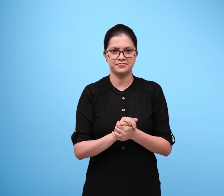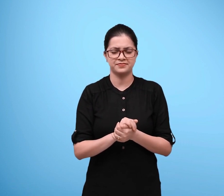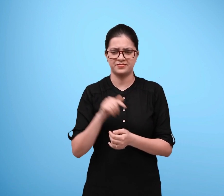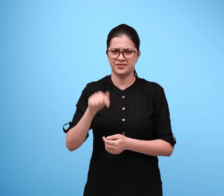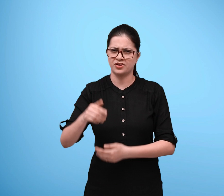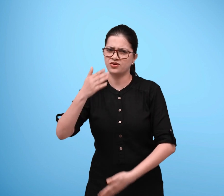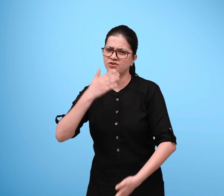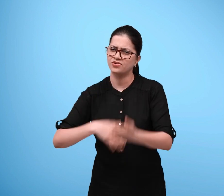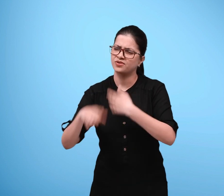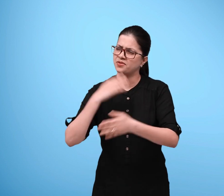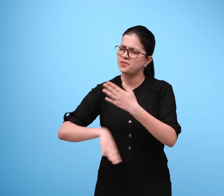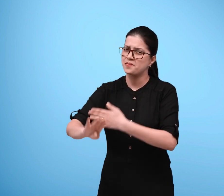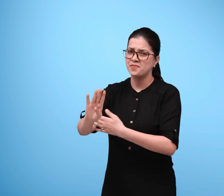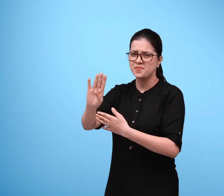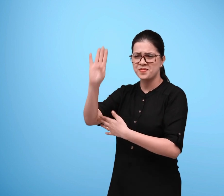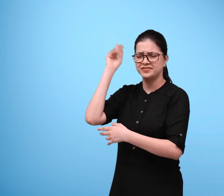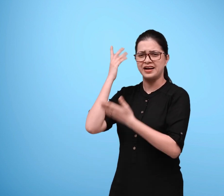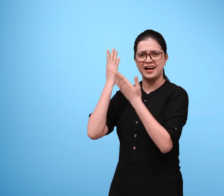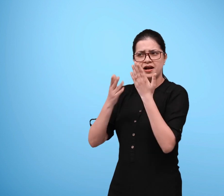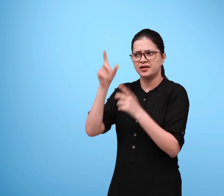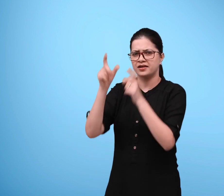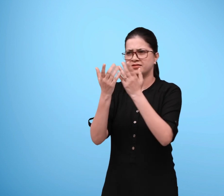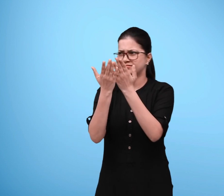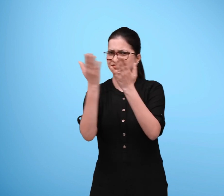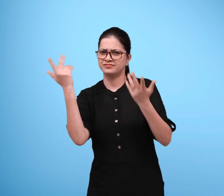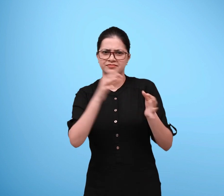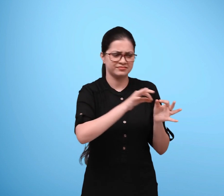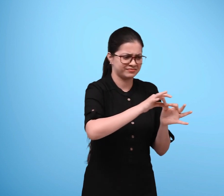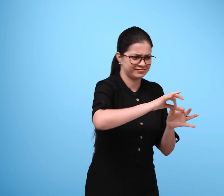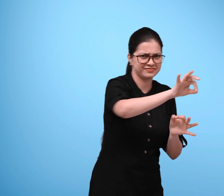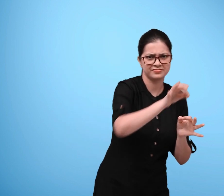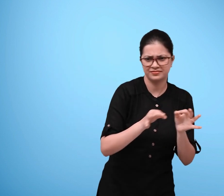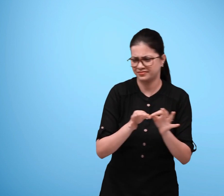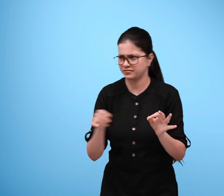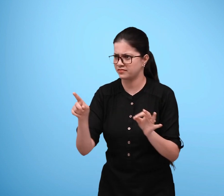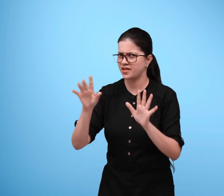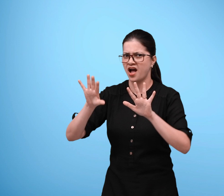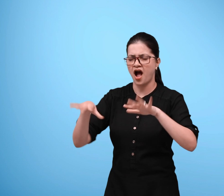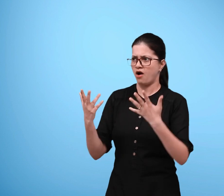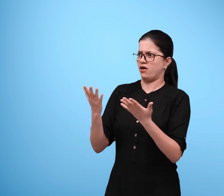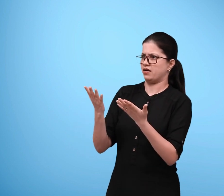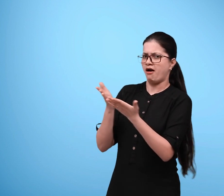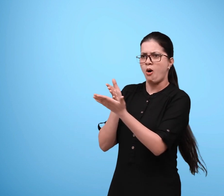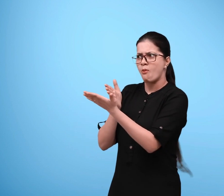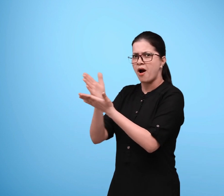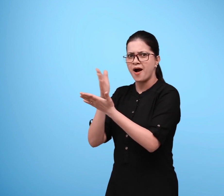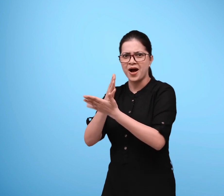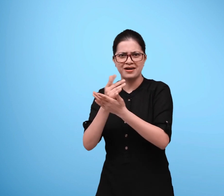In ancient times, the length of a foot, the width of a finger, and the distance of a step were commonly used as